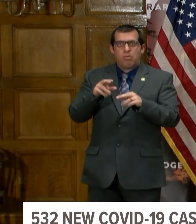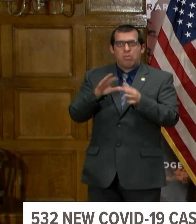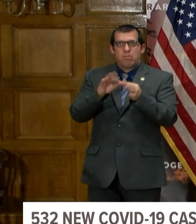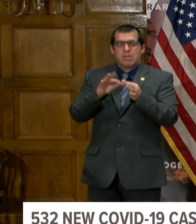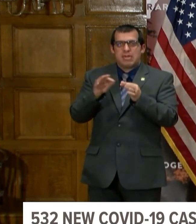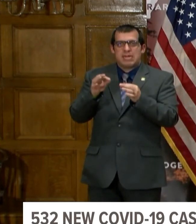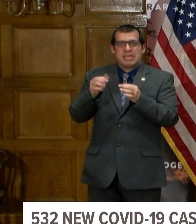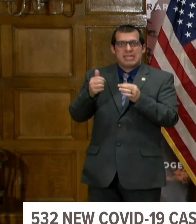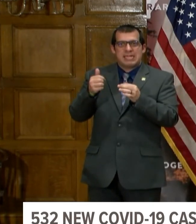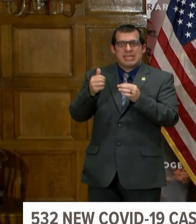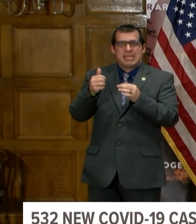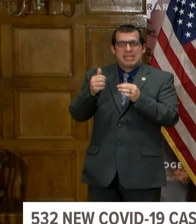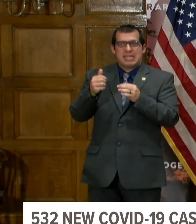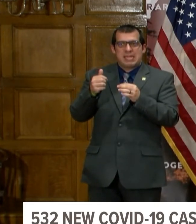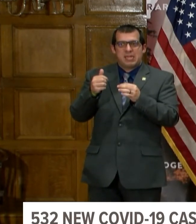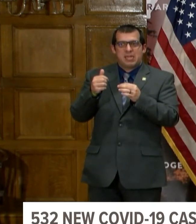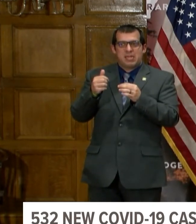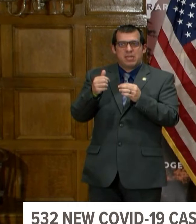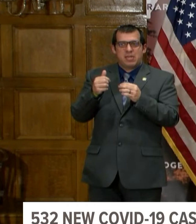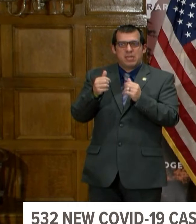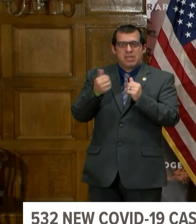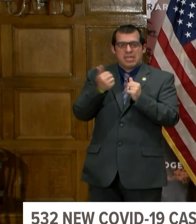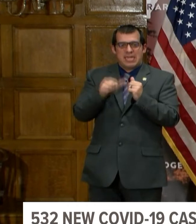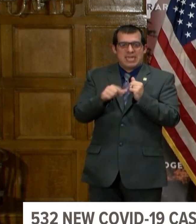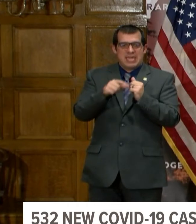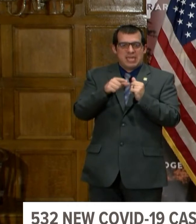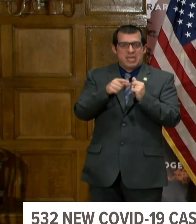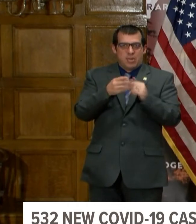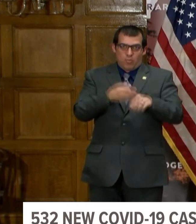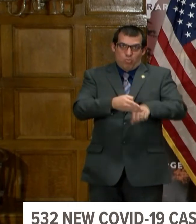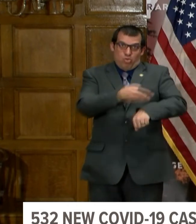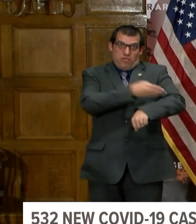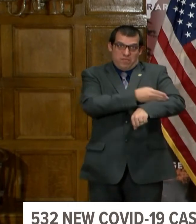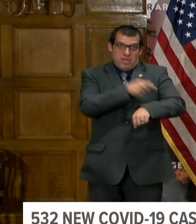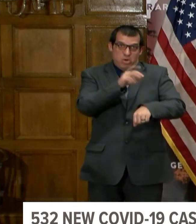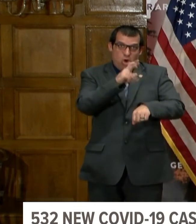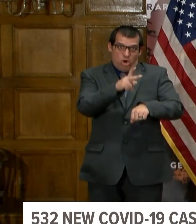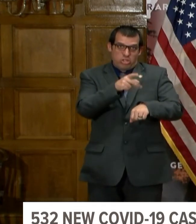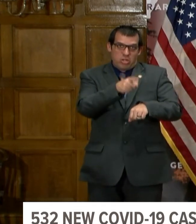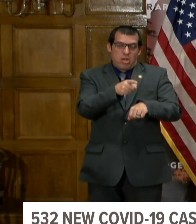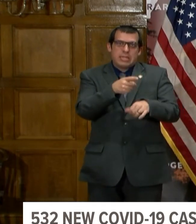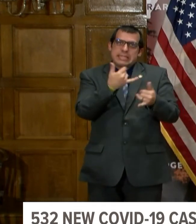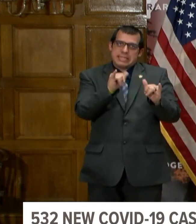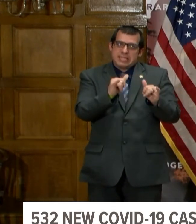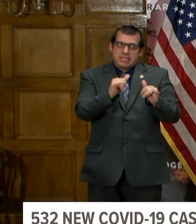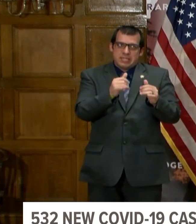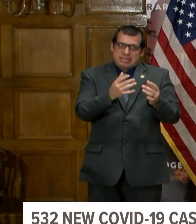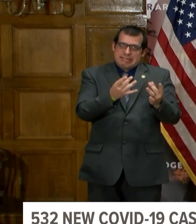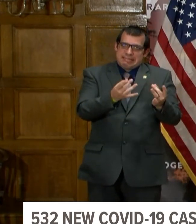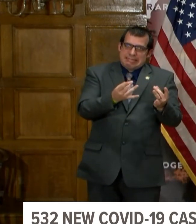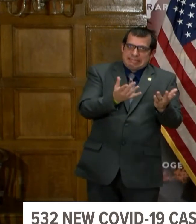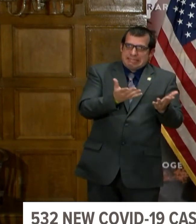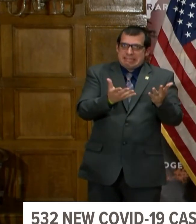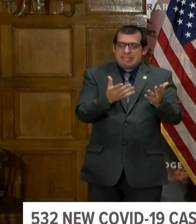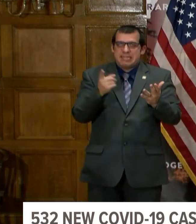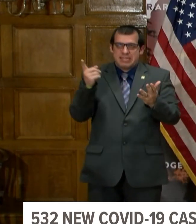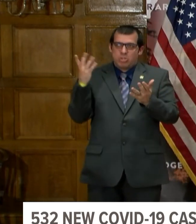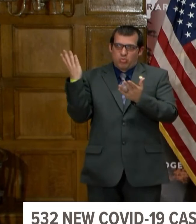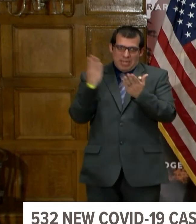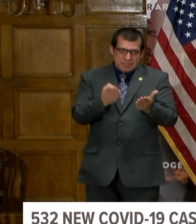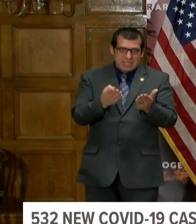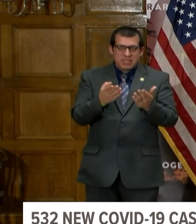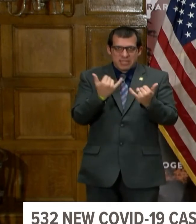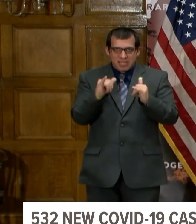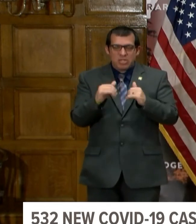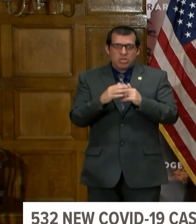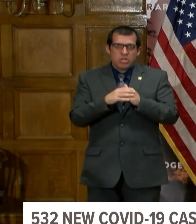any gains that Arkansas has made are fragile at this point, still has a set of recommendations, and it talks about